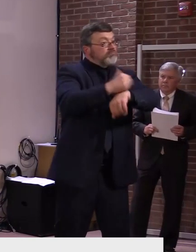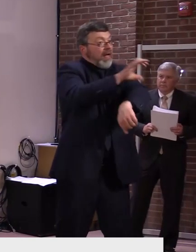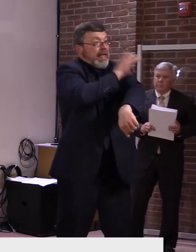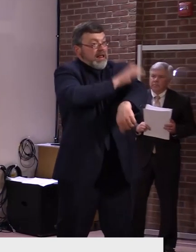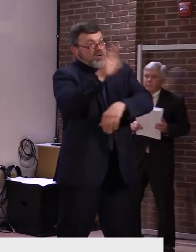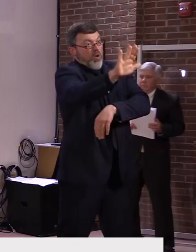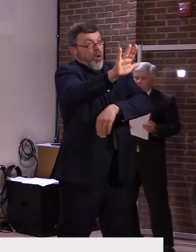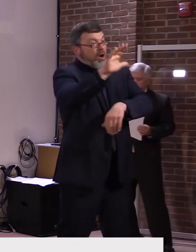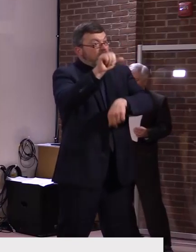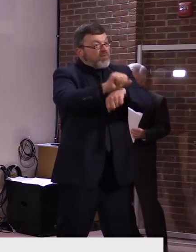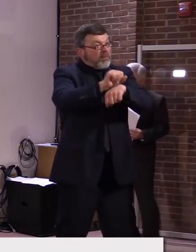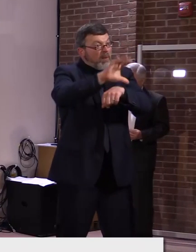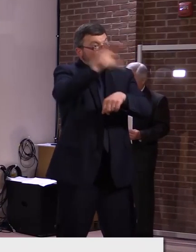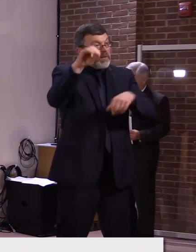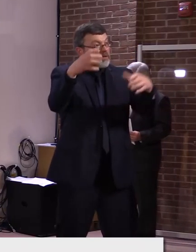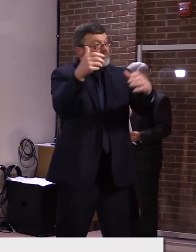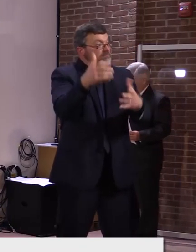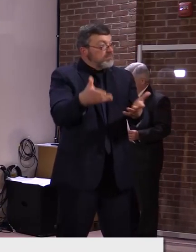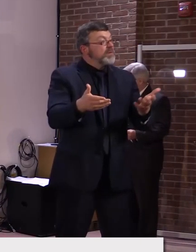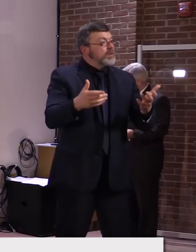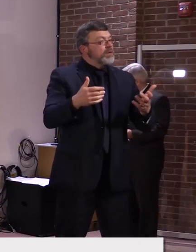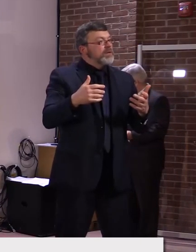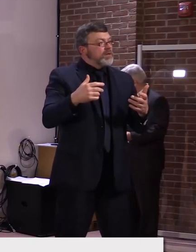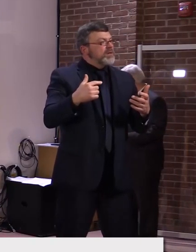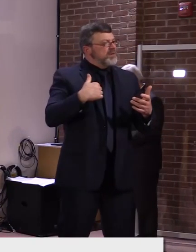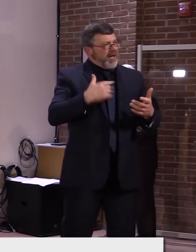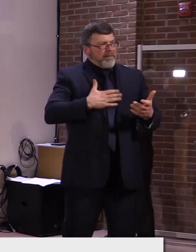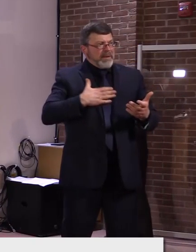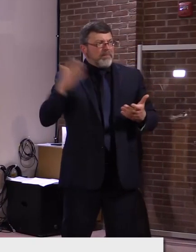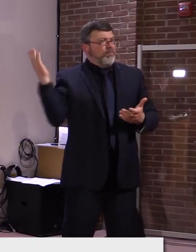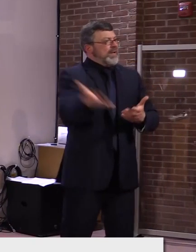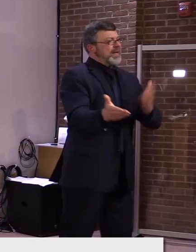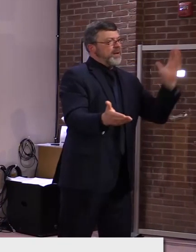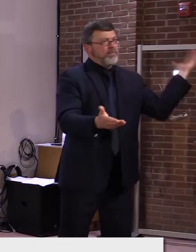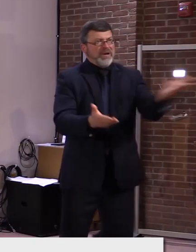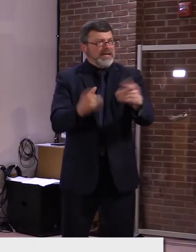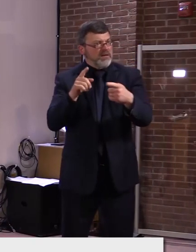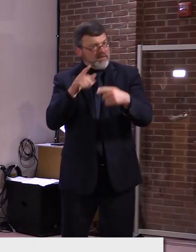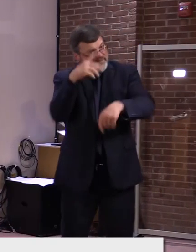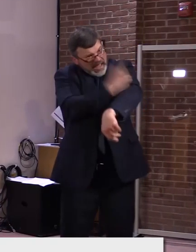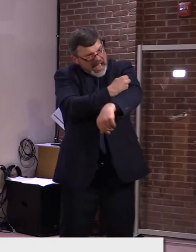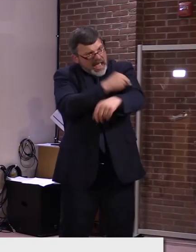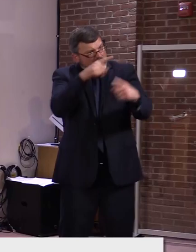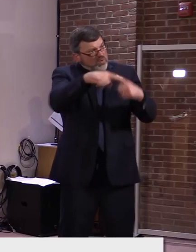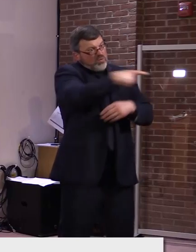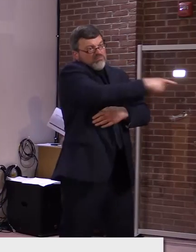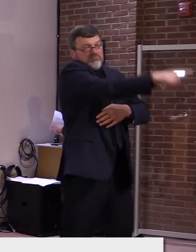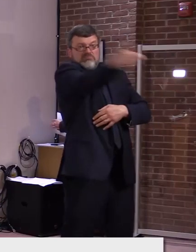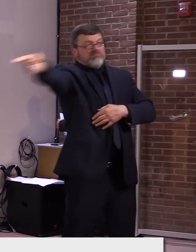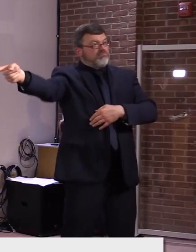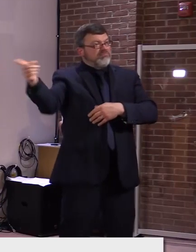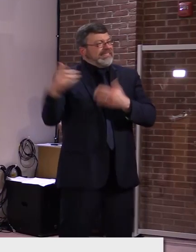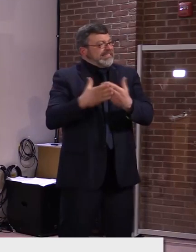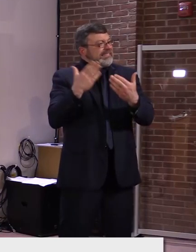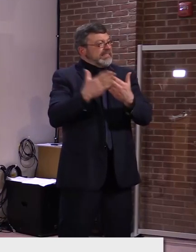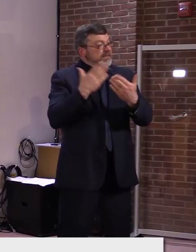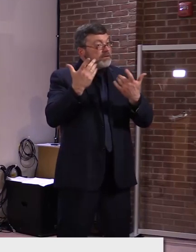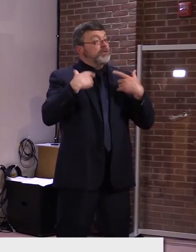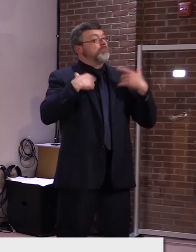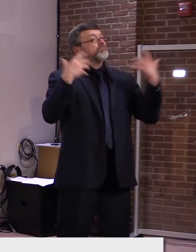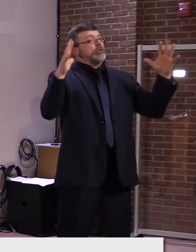we're bringing the vaccine to the people, whether it's Church Street, North Beach, pop-ups and